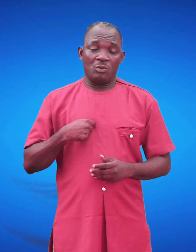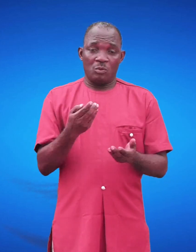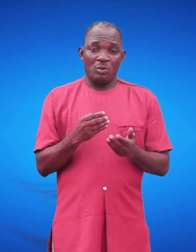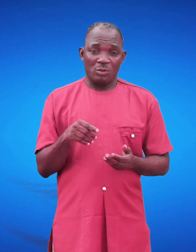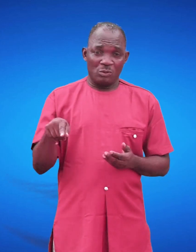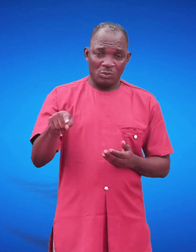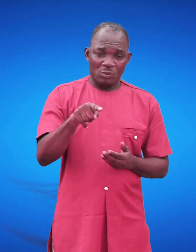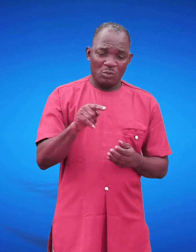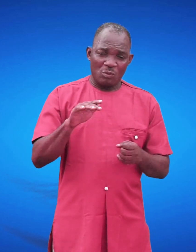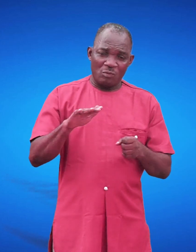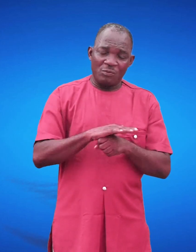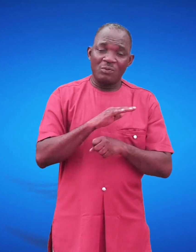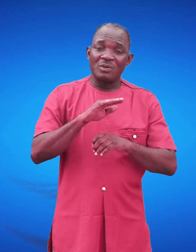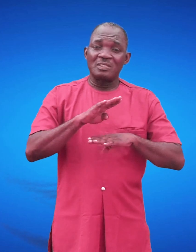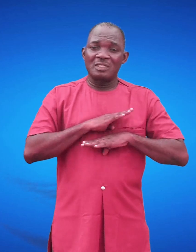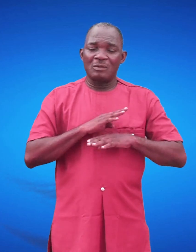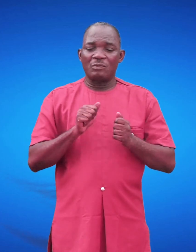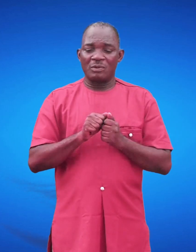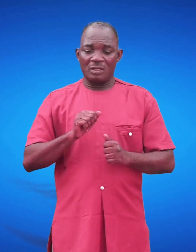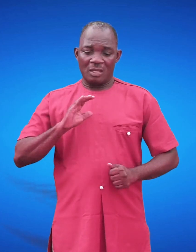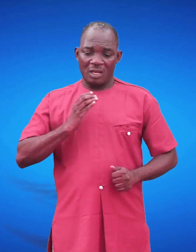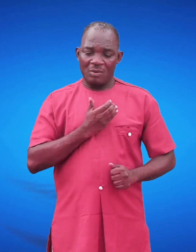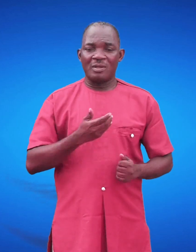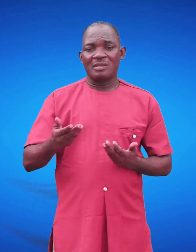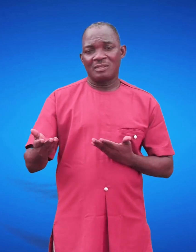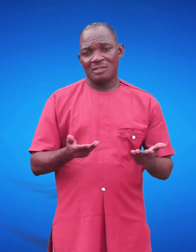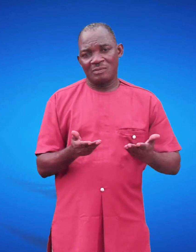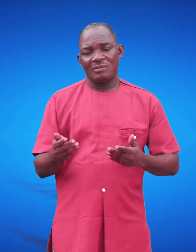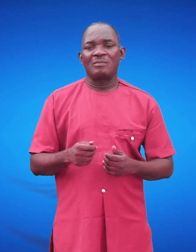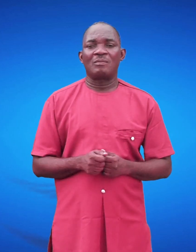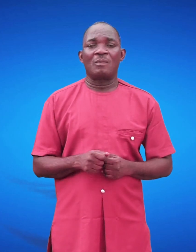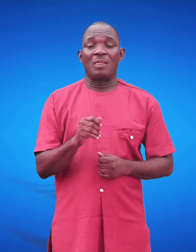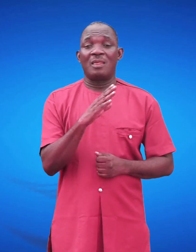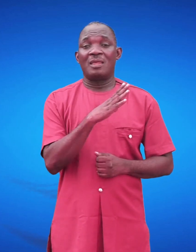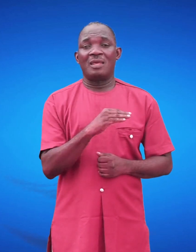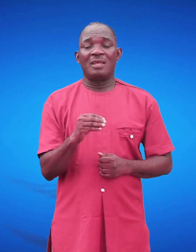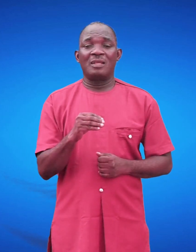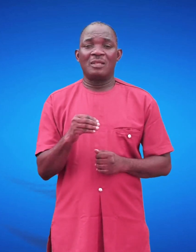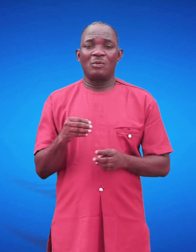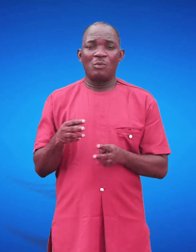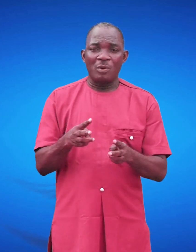be satisfied with the service we provide and the way we treat you.